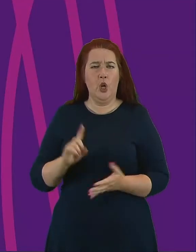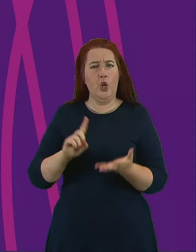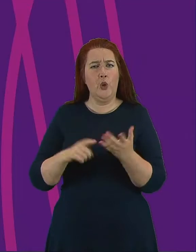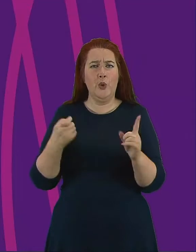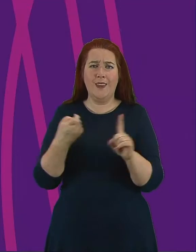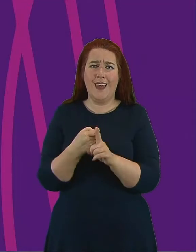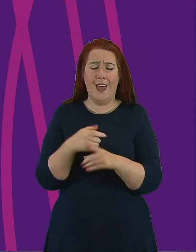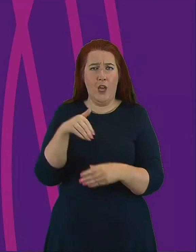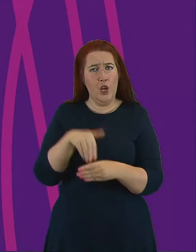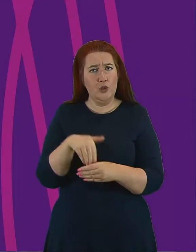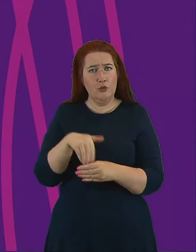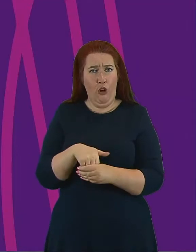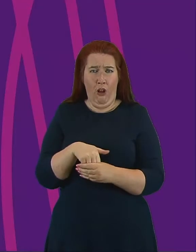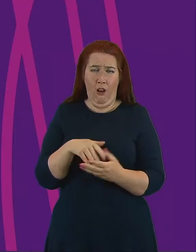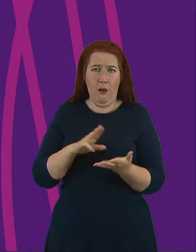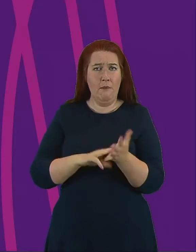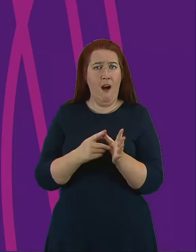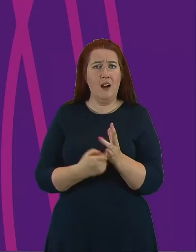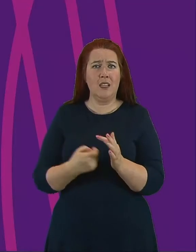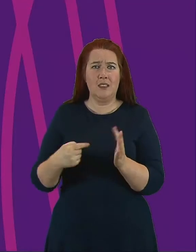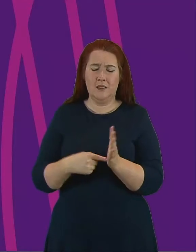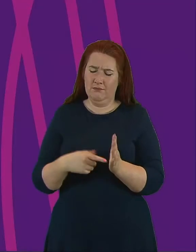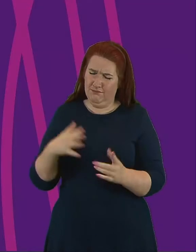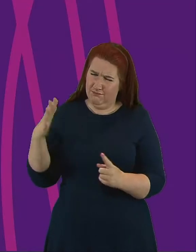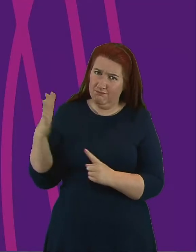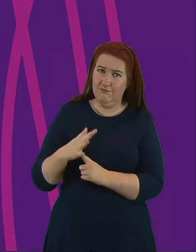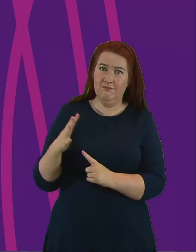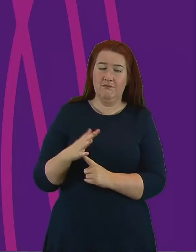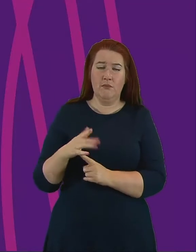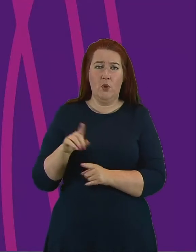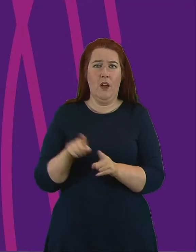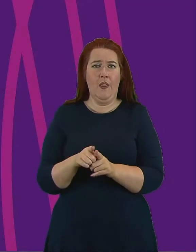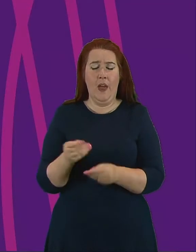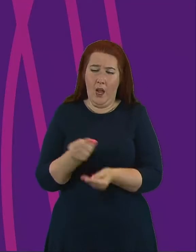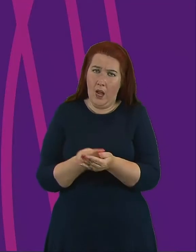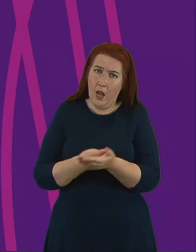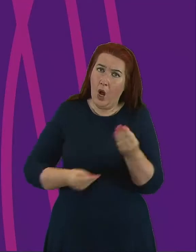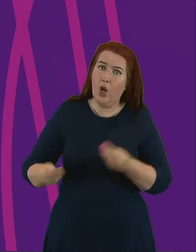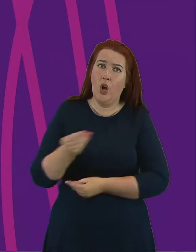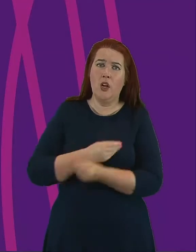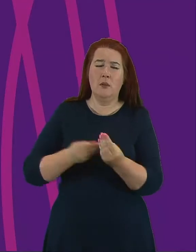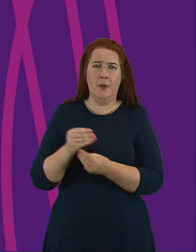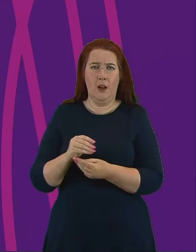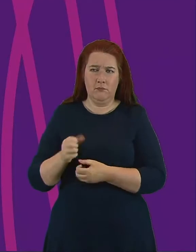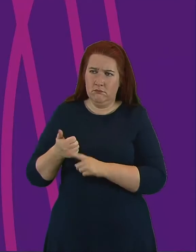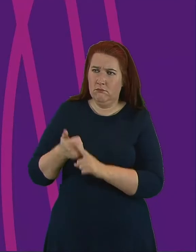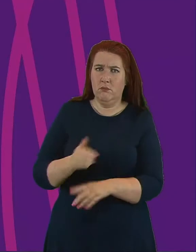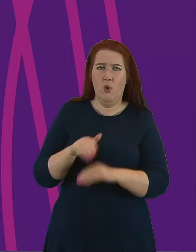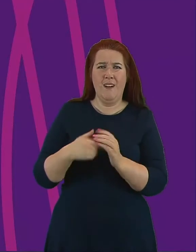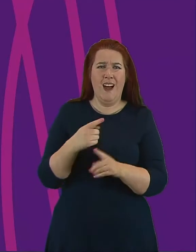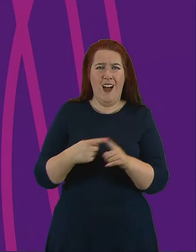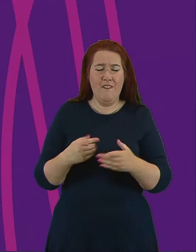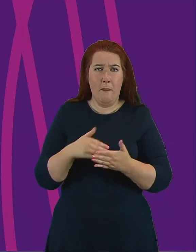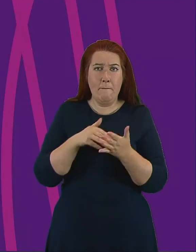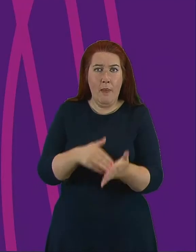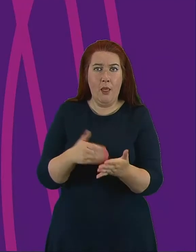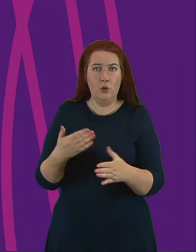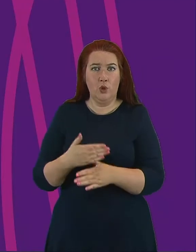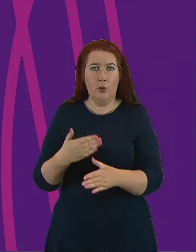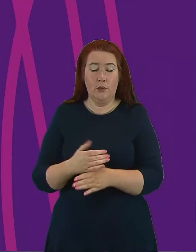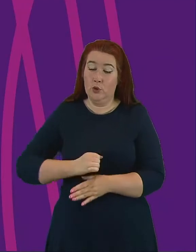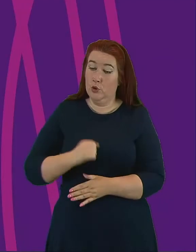Scottish business and the economy, supporting over 500,000 jobs. Scottish producers need to be able to sell to our